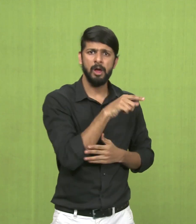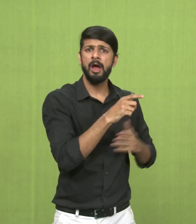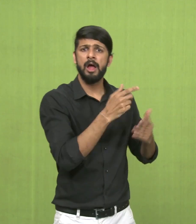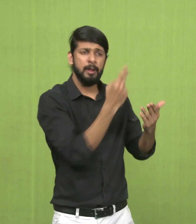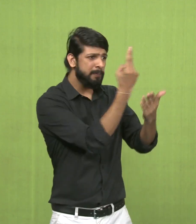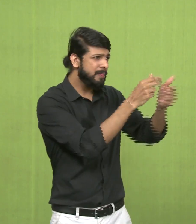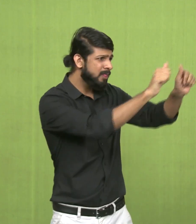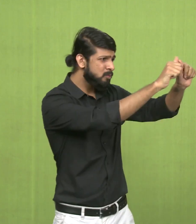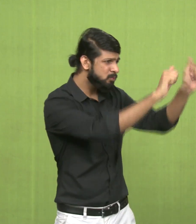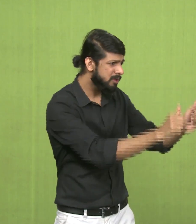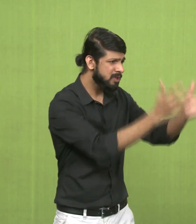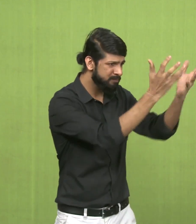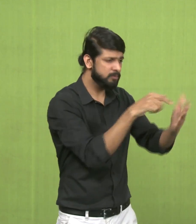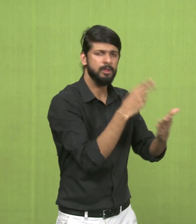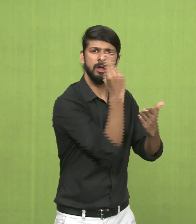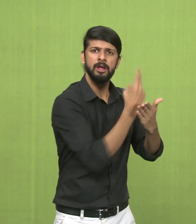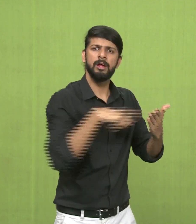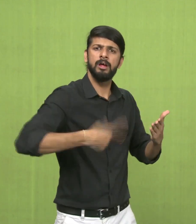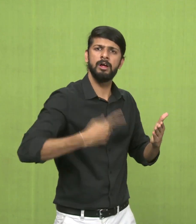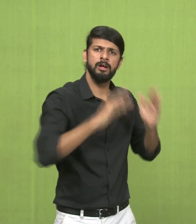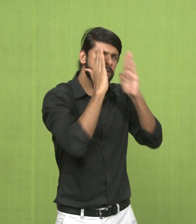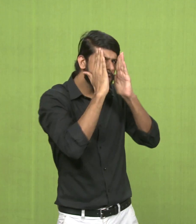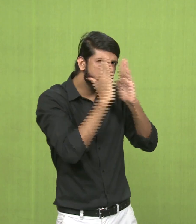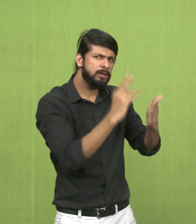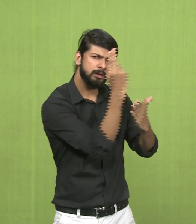Most of his paintings are still life paintings.